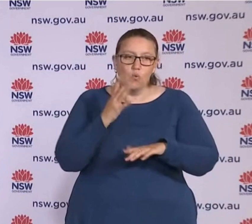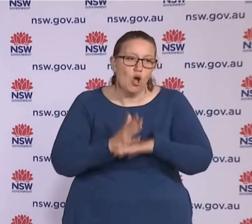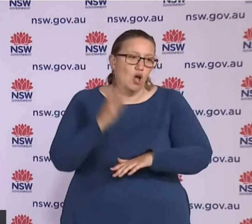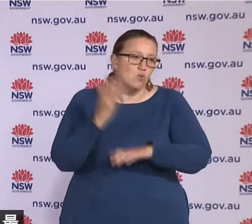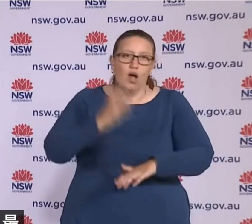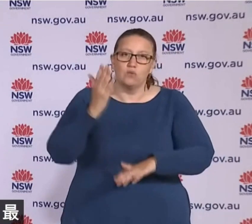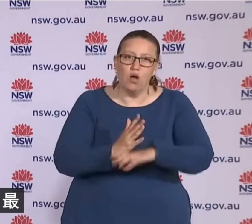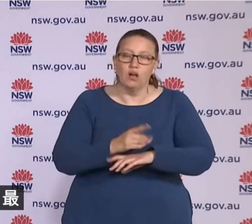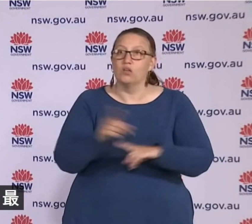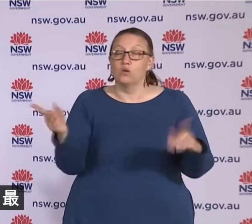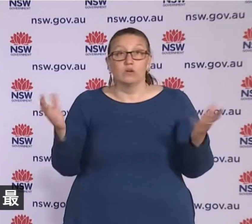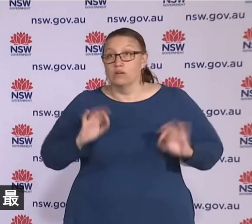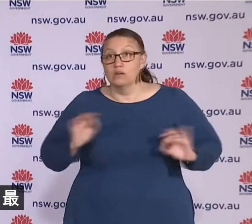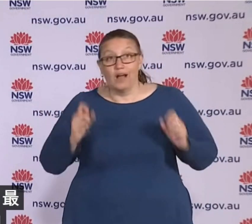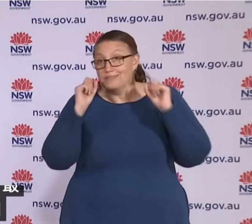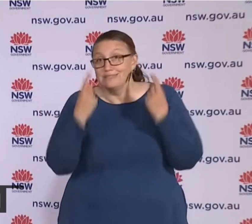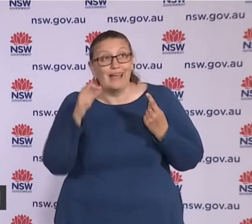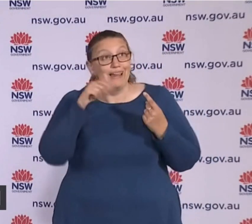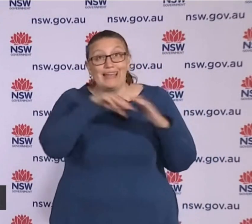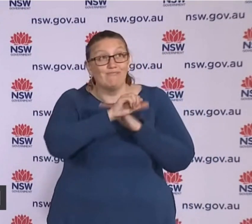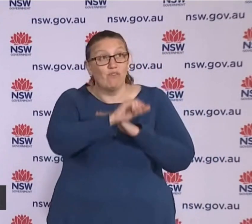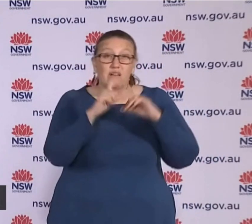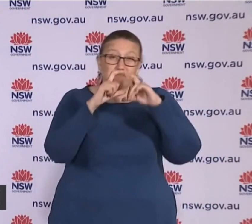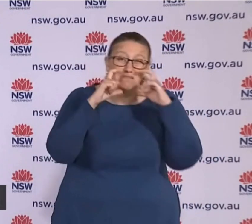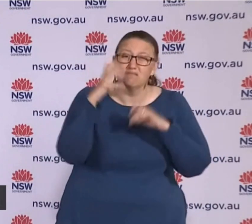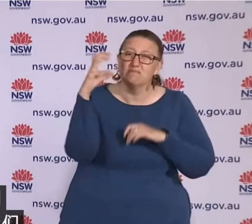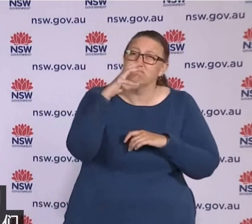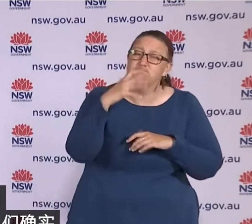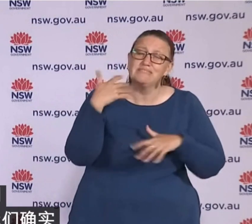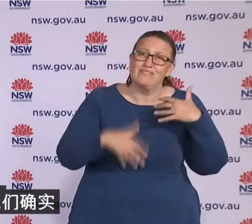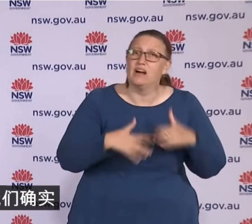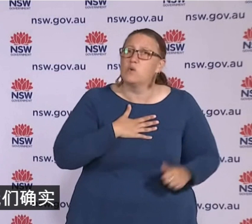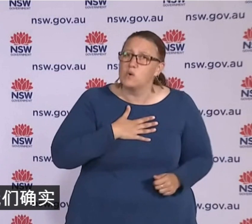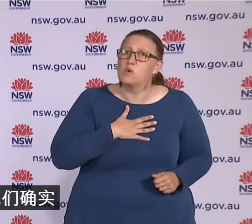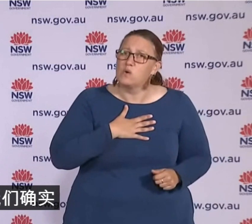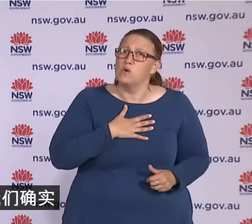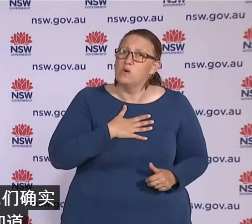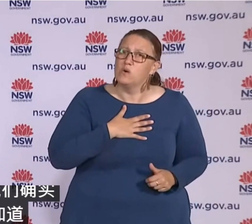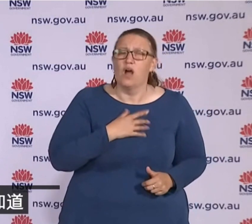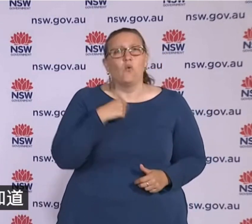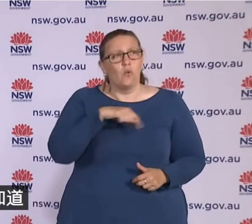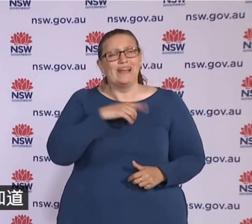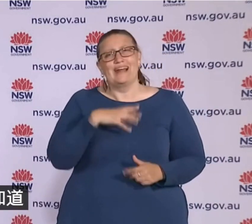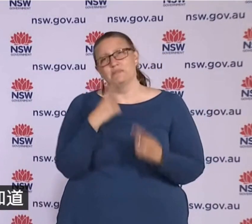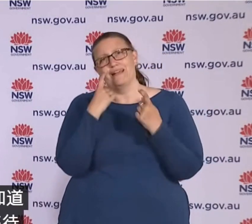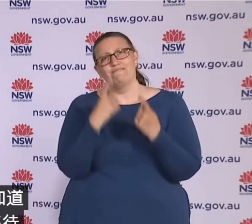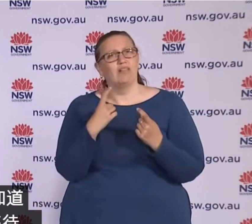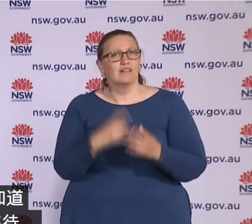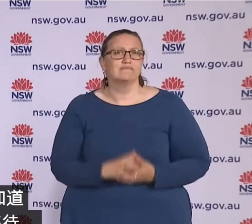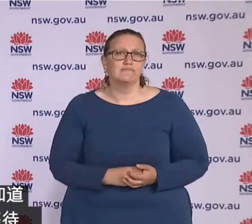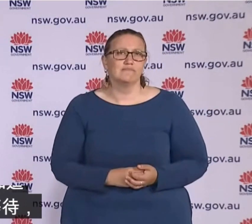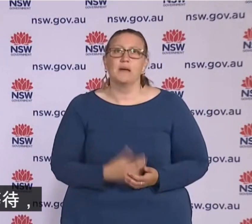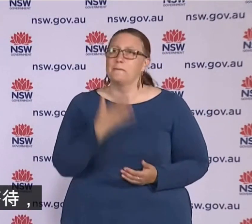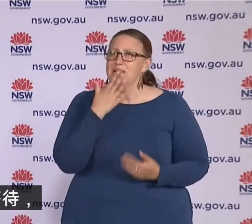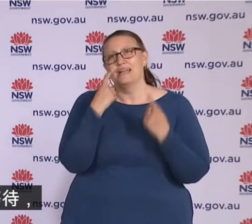we need to, and most importantly, we don't want people to end up in hospital, and that's why we do need to take a cautious approach. And I know it's frustrating and people need to